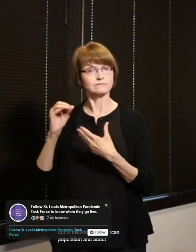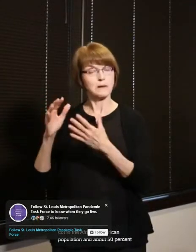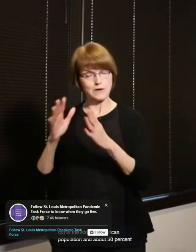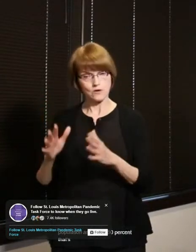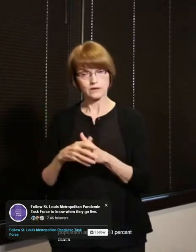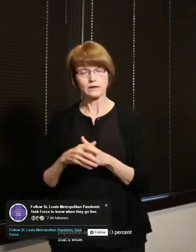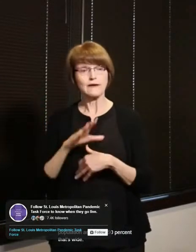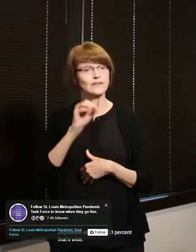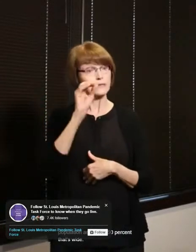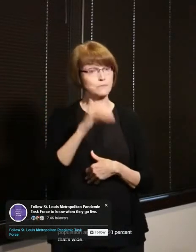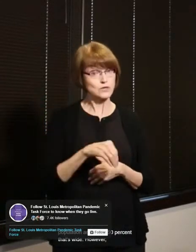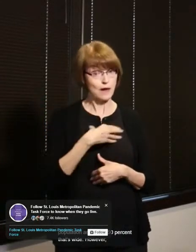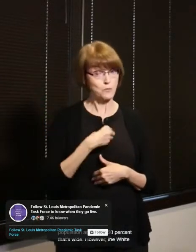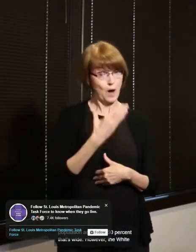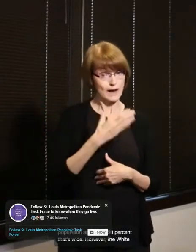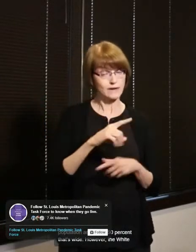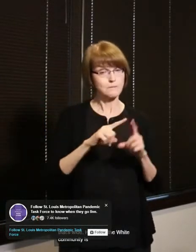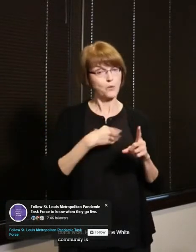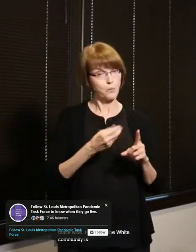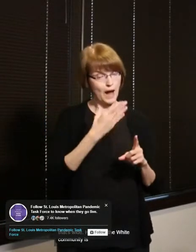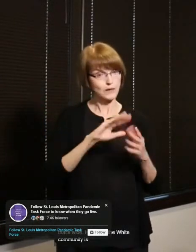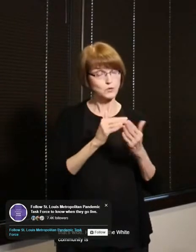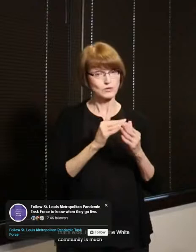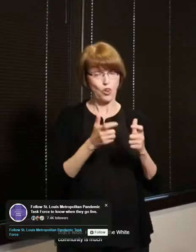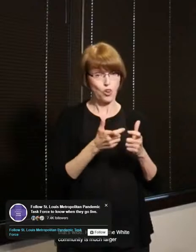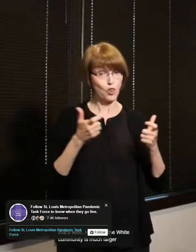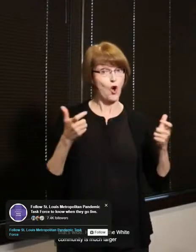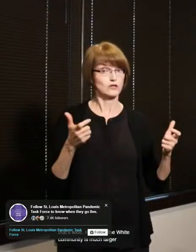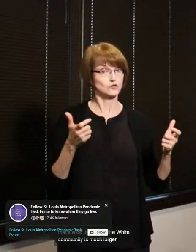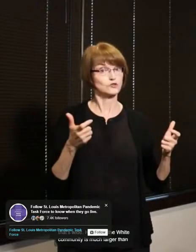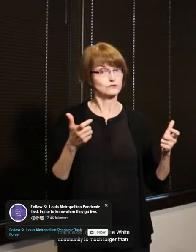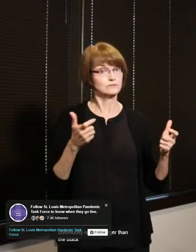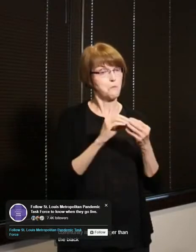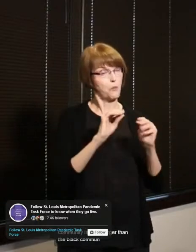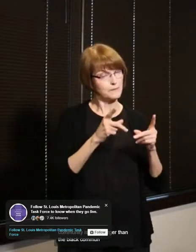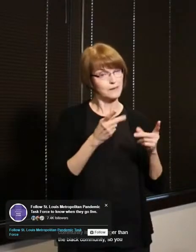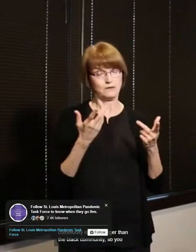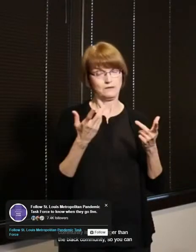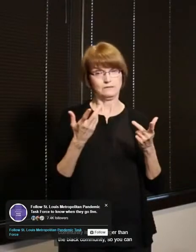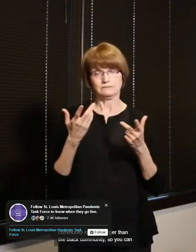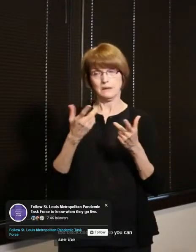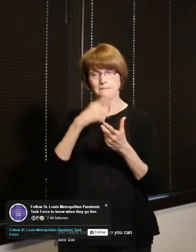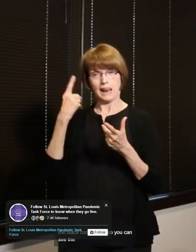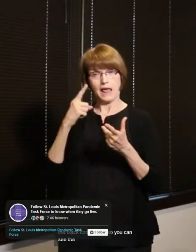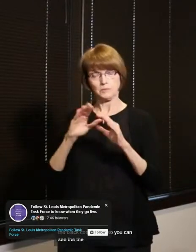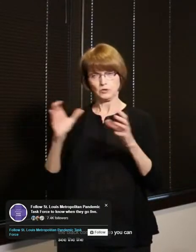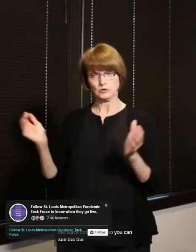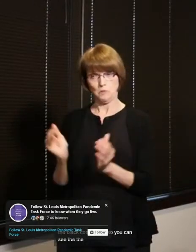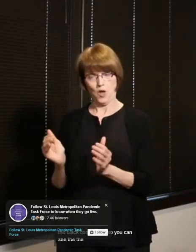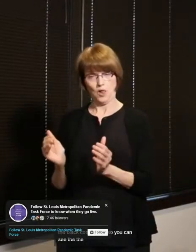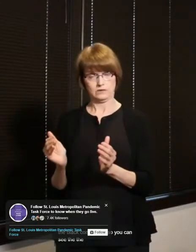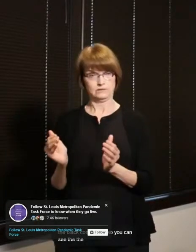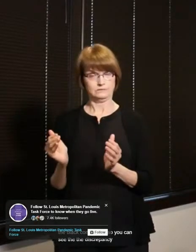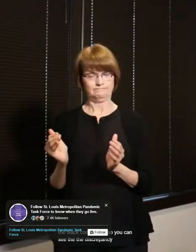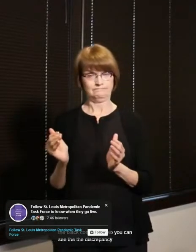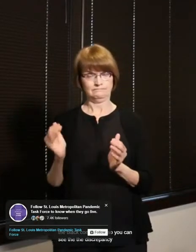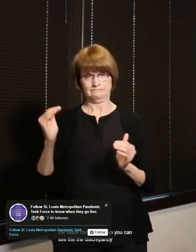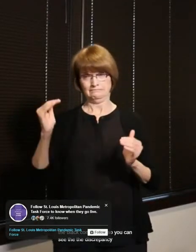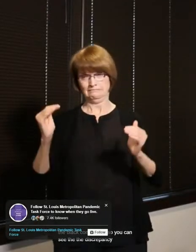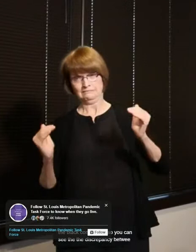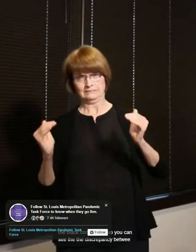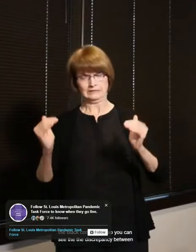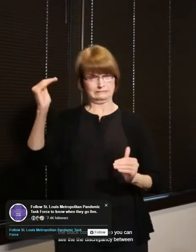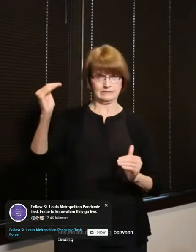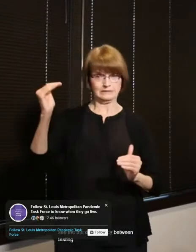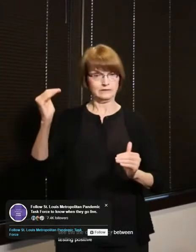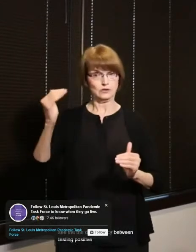that's white. However, the white community is much larger than the Black community, so you can see the discrepancy between